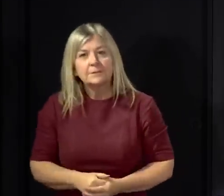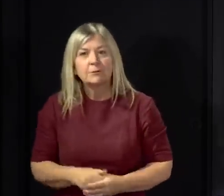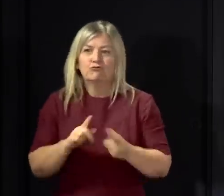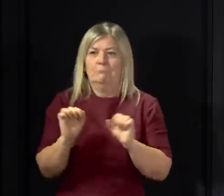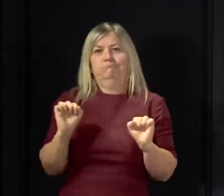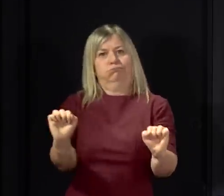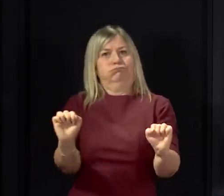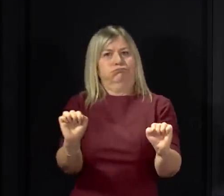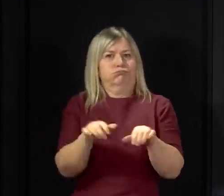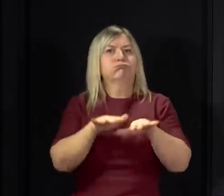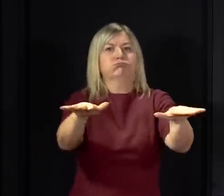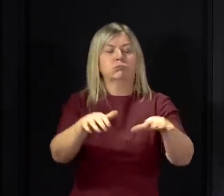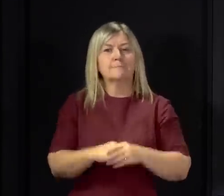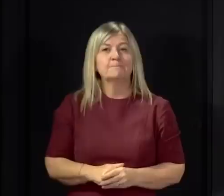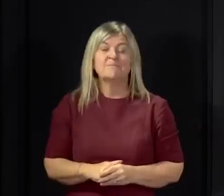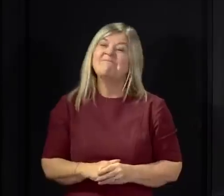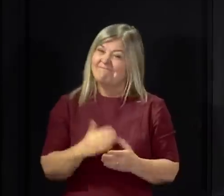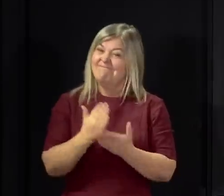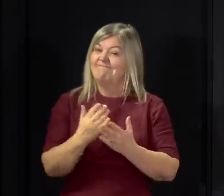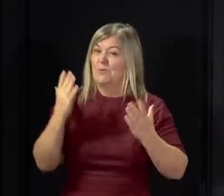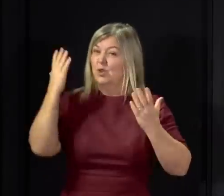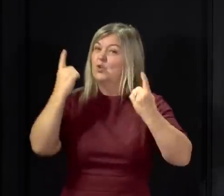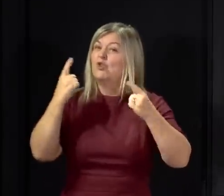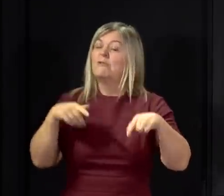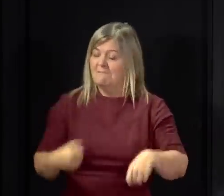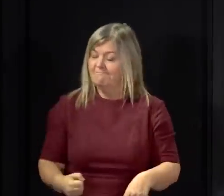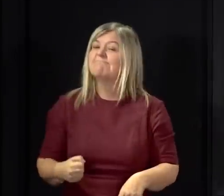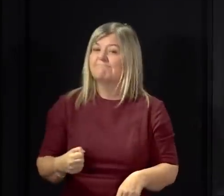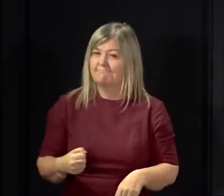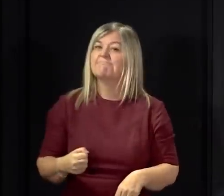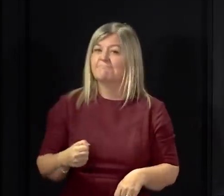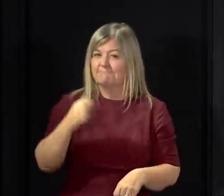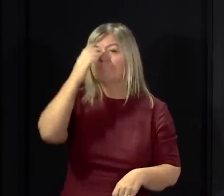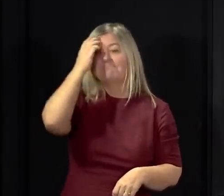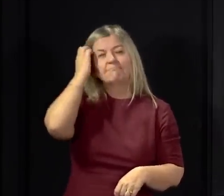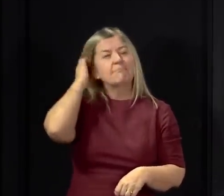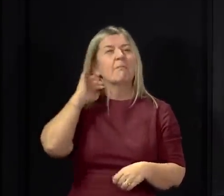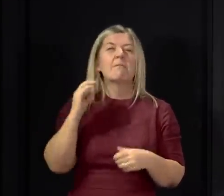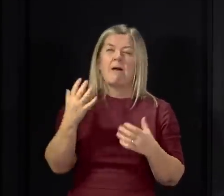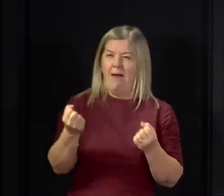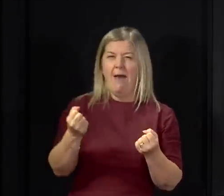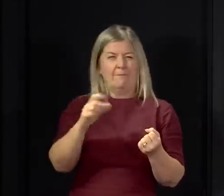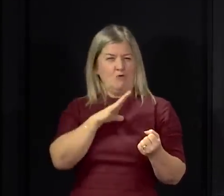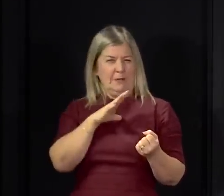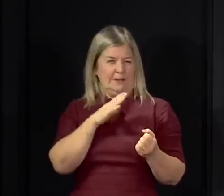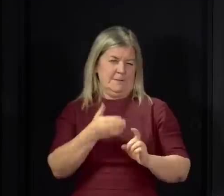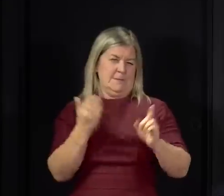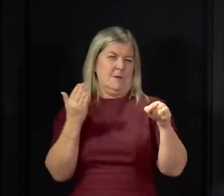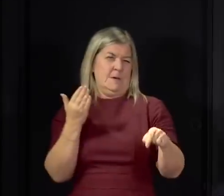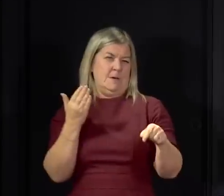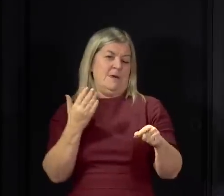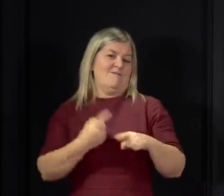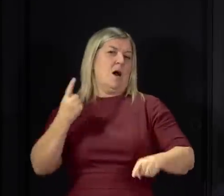way or another, we do already have a concern that this strain may be driving what appears to us already to be